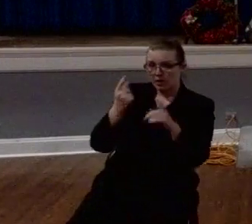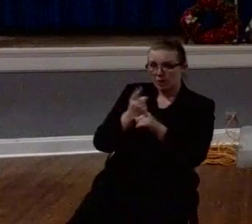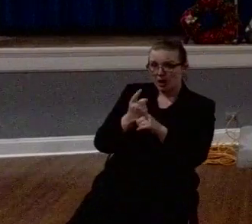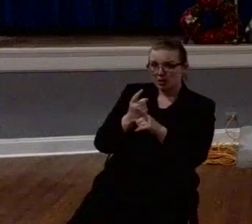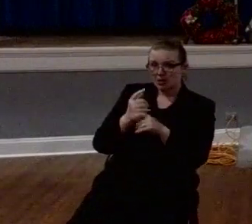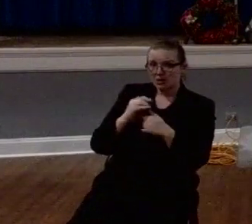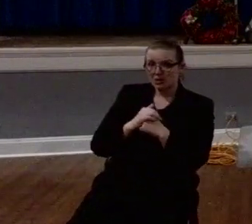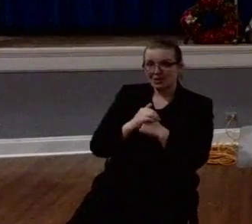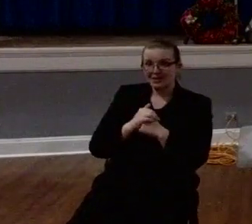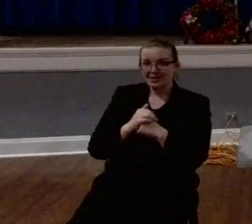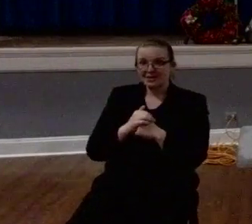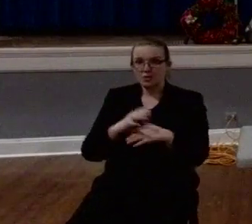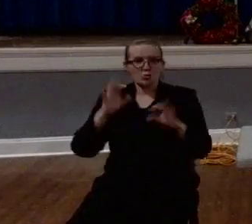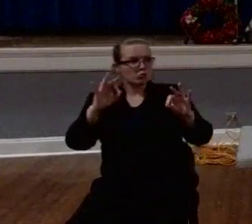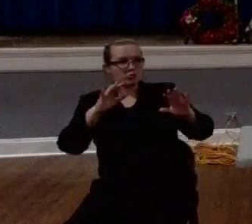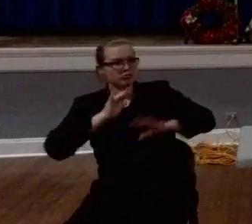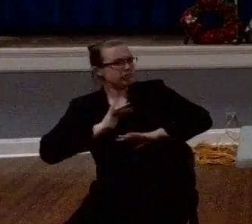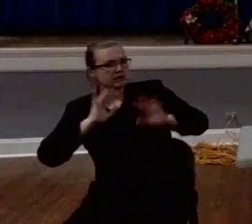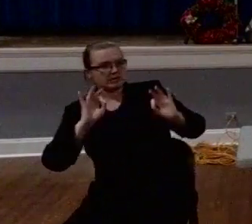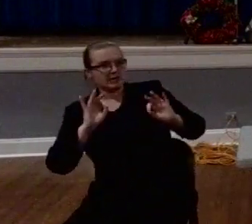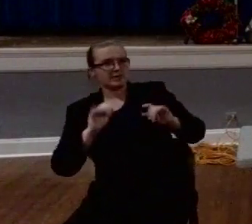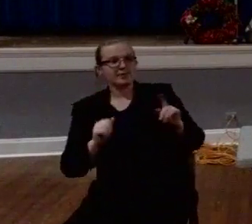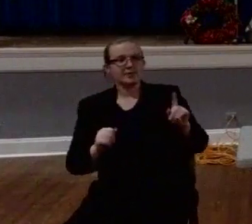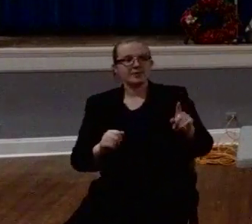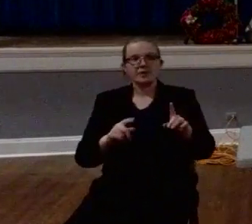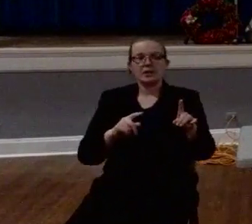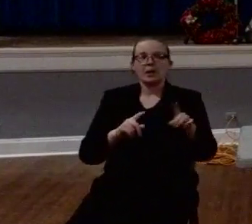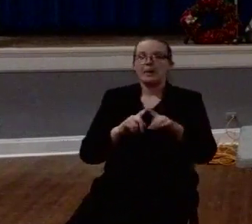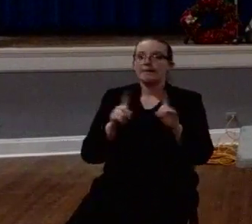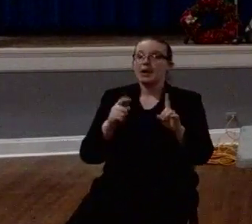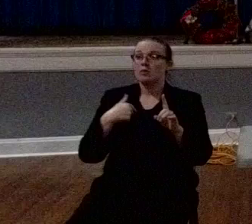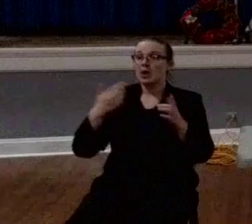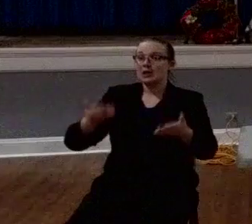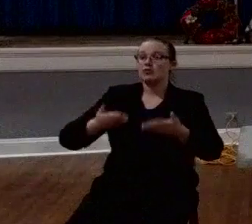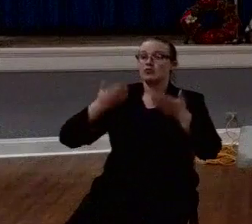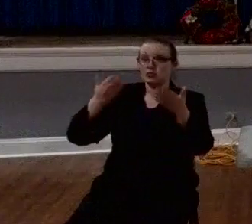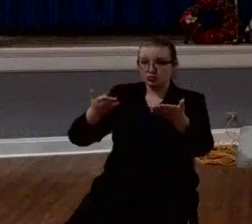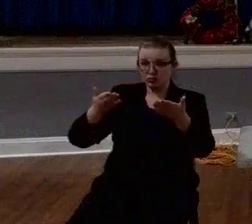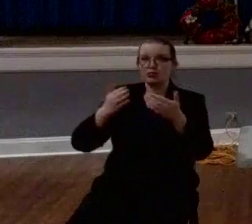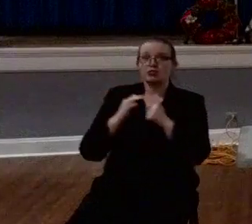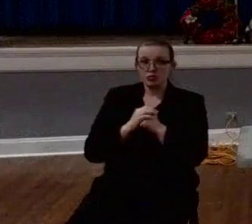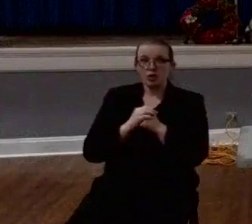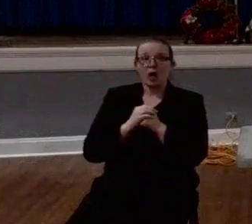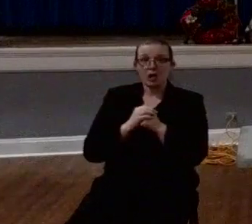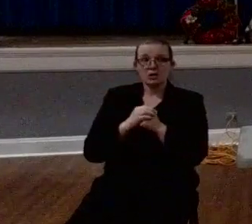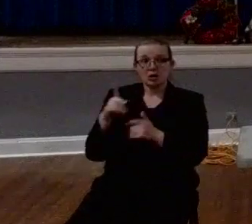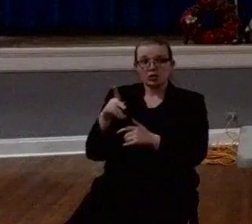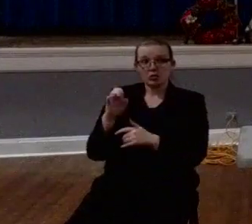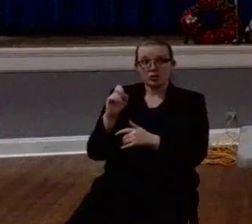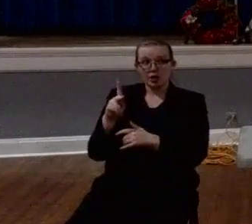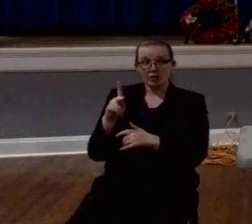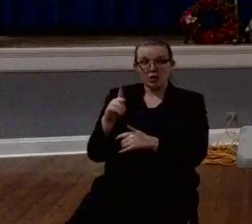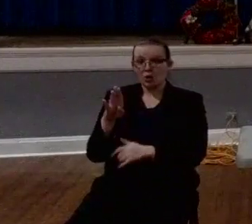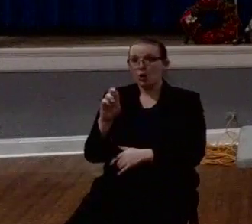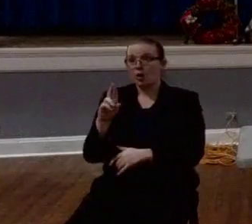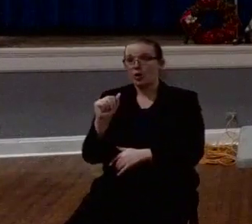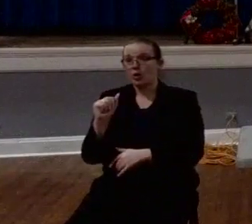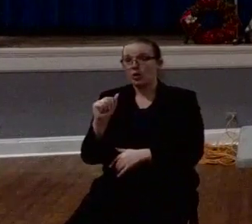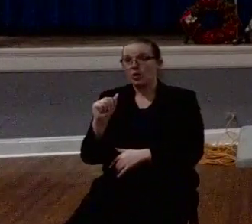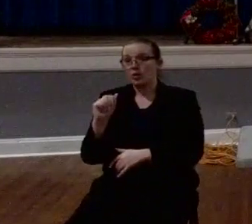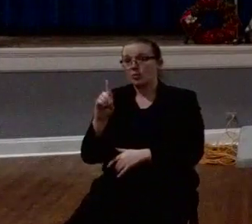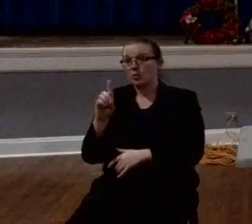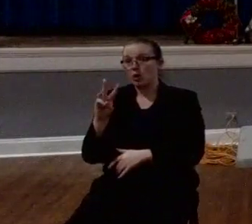We are golden. But now what I Get over here and get suggest, up. There is a park right up on Broadway where all the